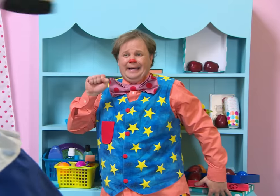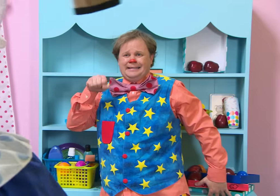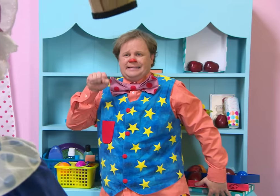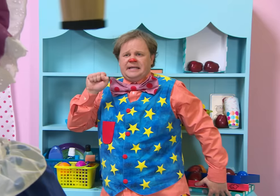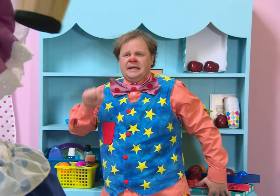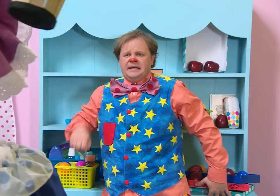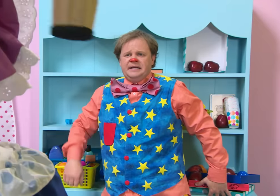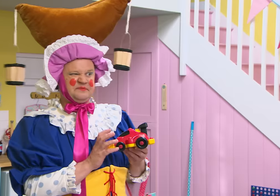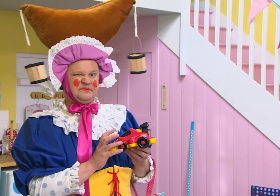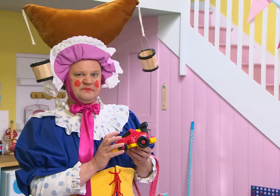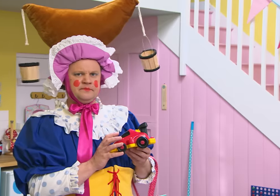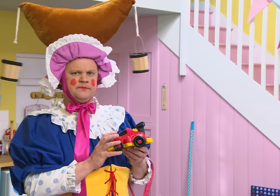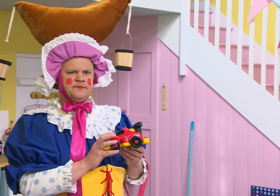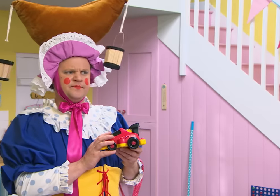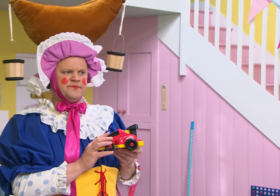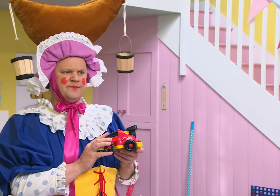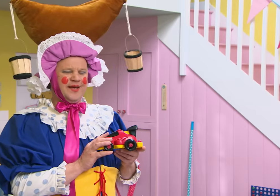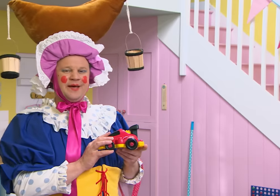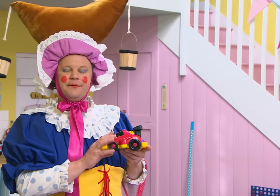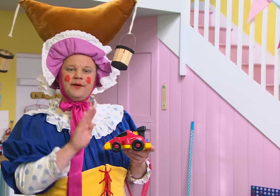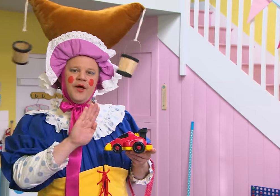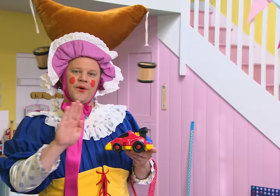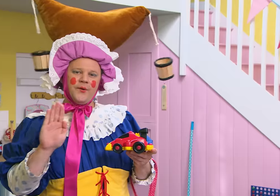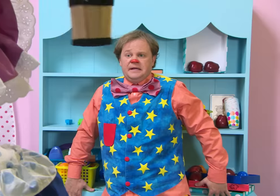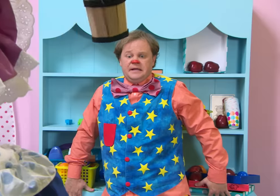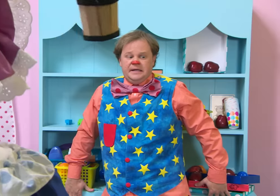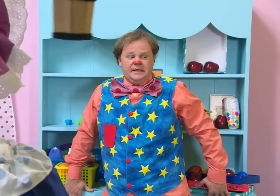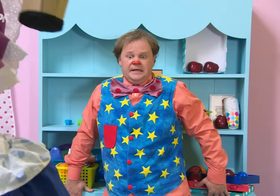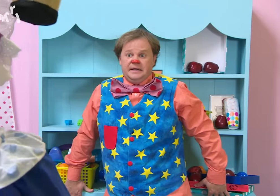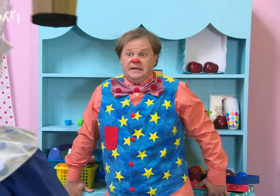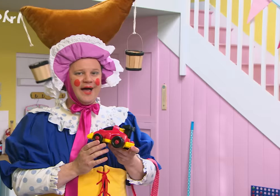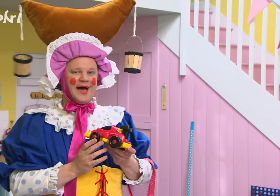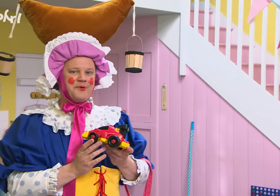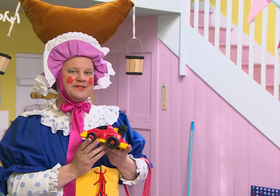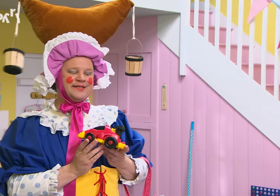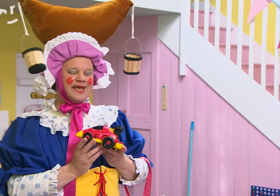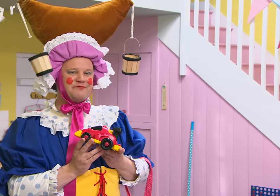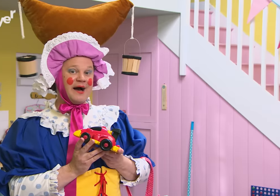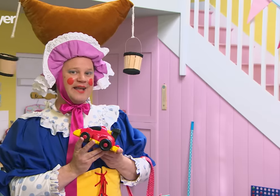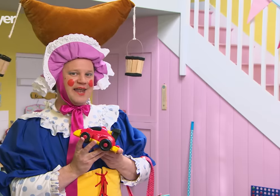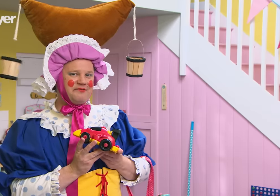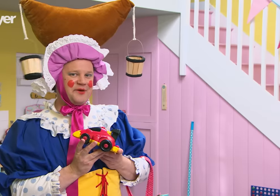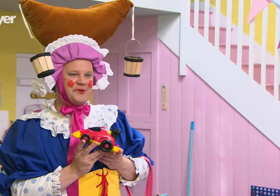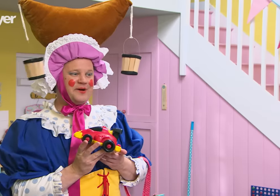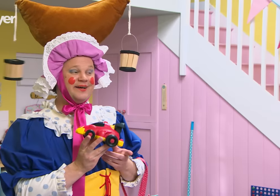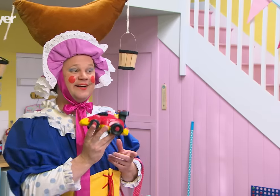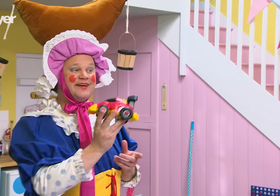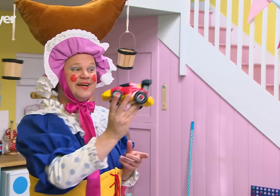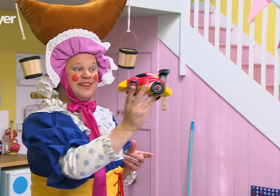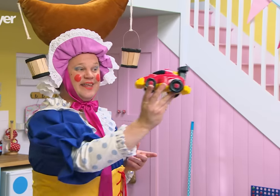Yes? Aunt Polly, did you forget something? No. I wanted to give my nephew